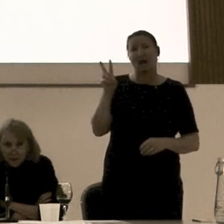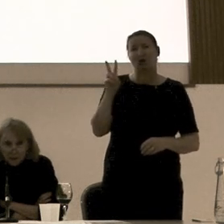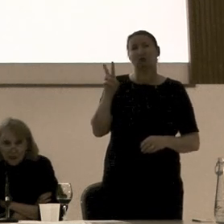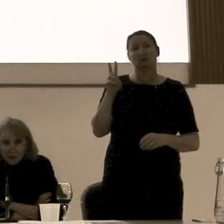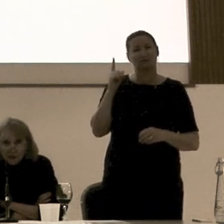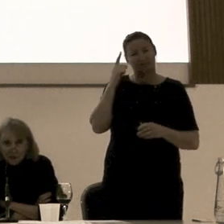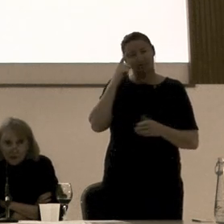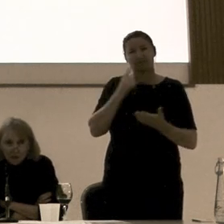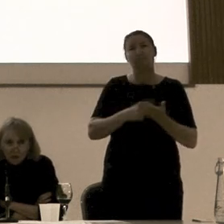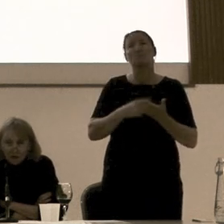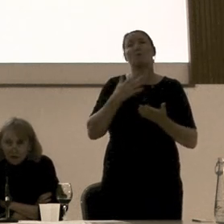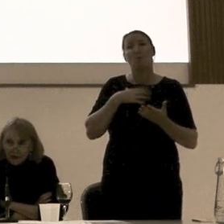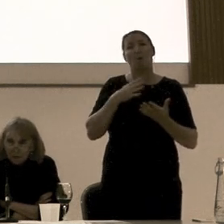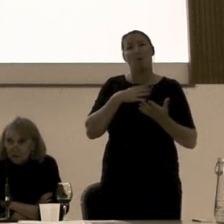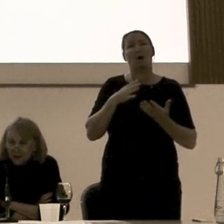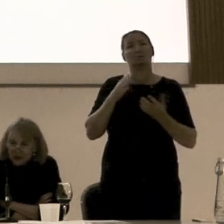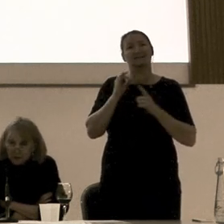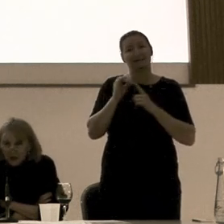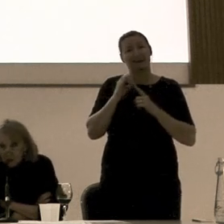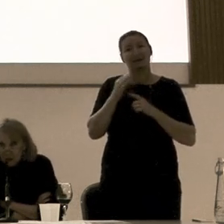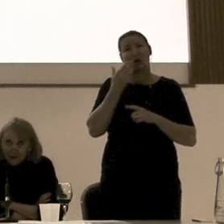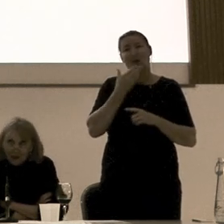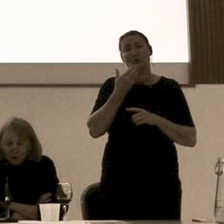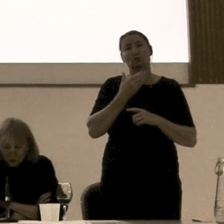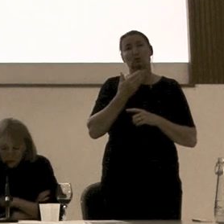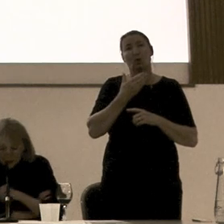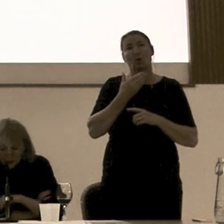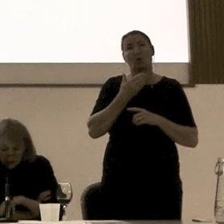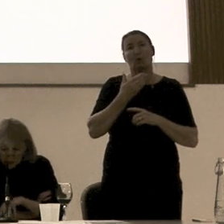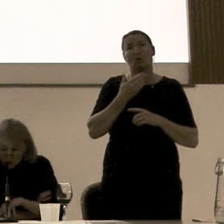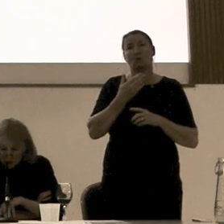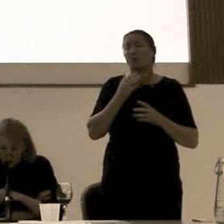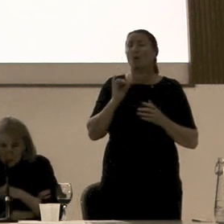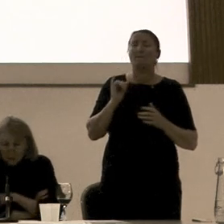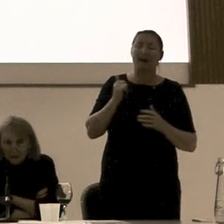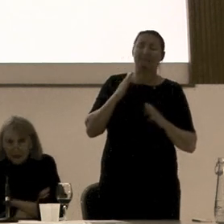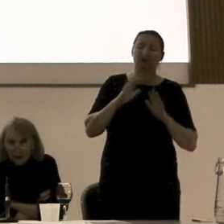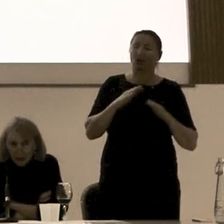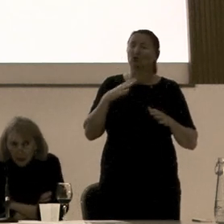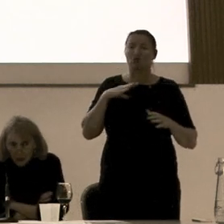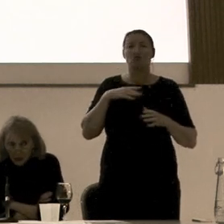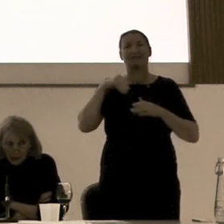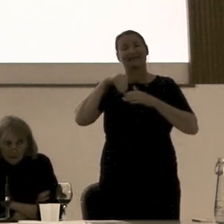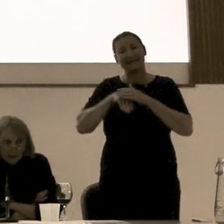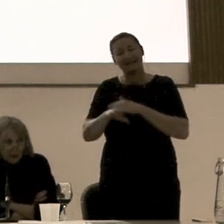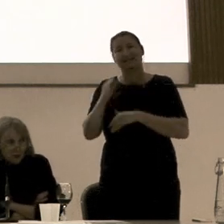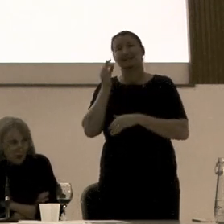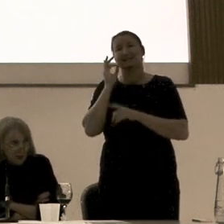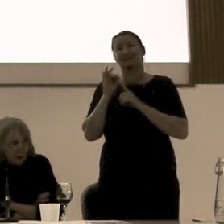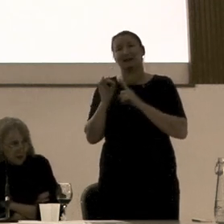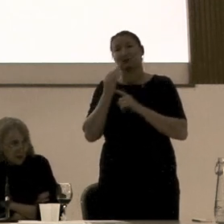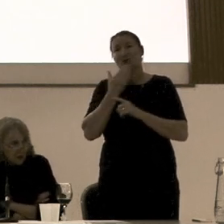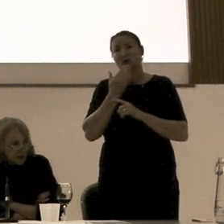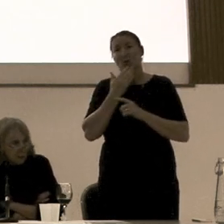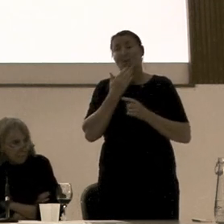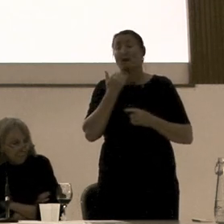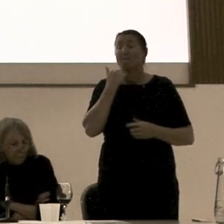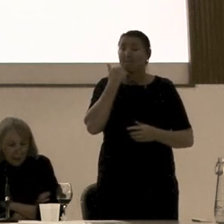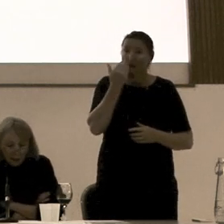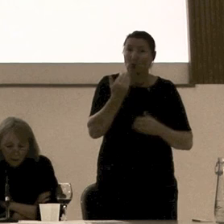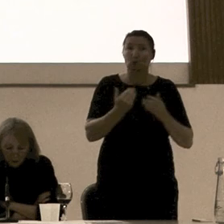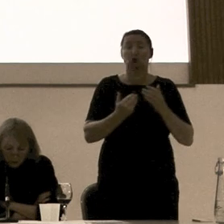wanted them to go to special school or they moved into the borough and they were already at special schools, but the vast majority of